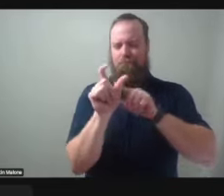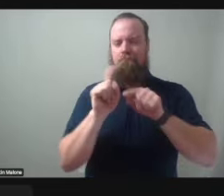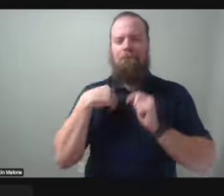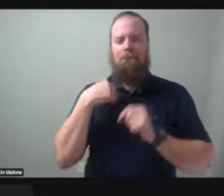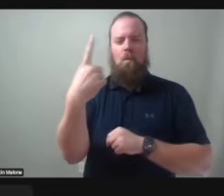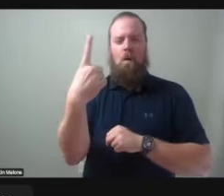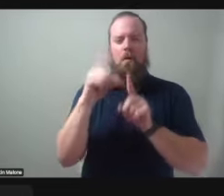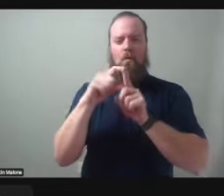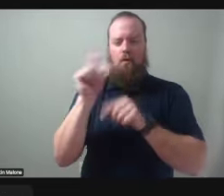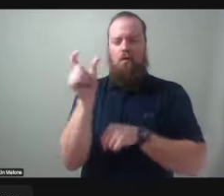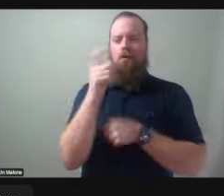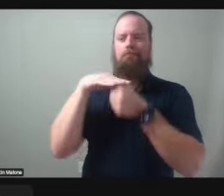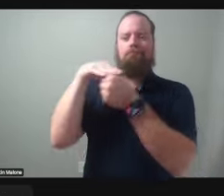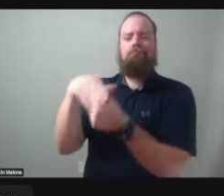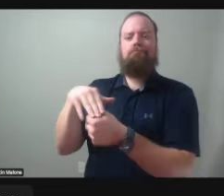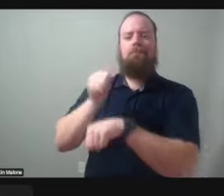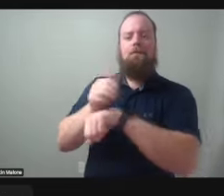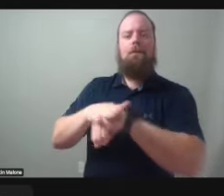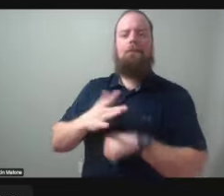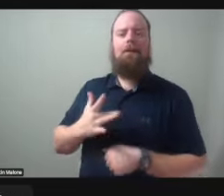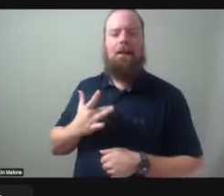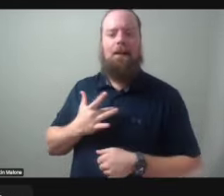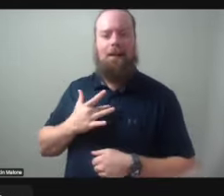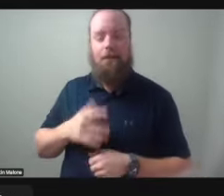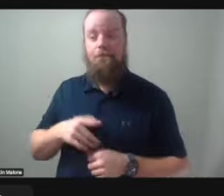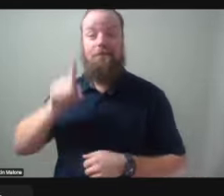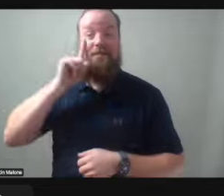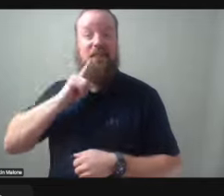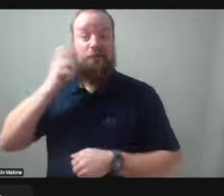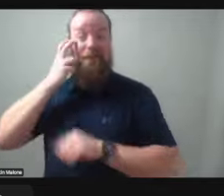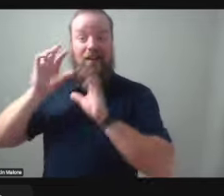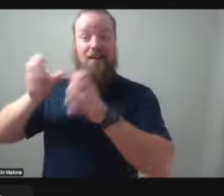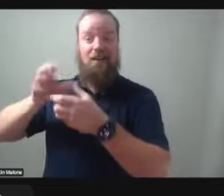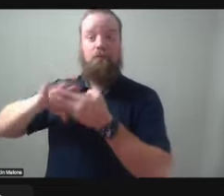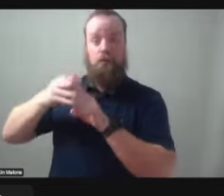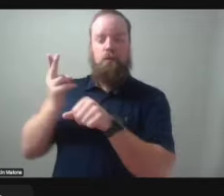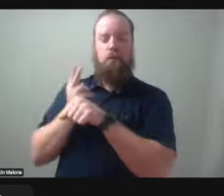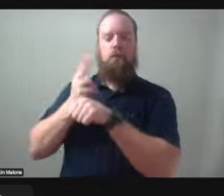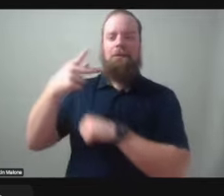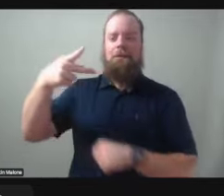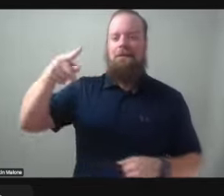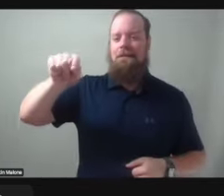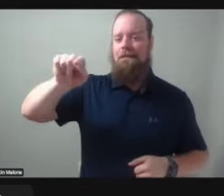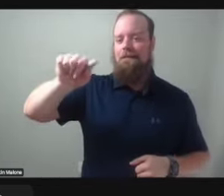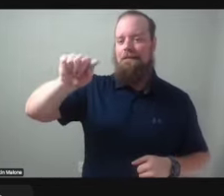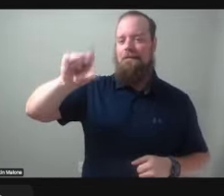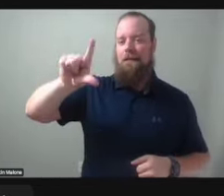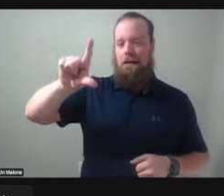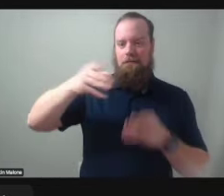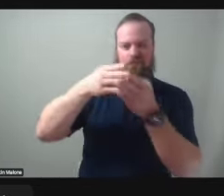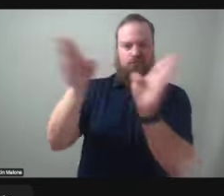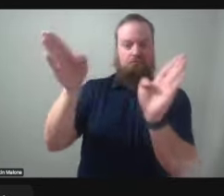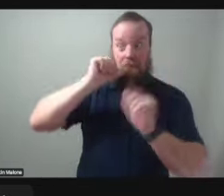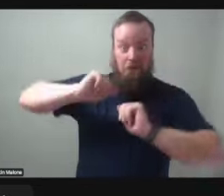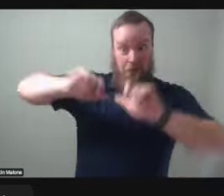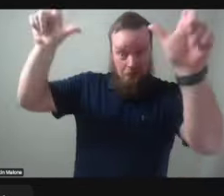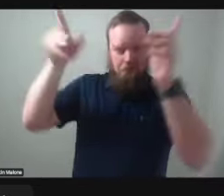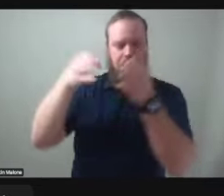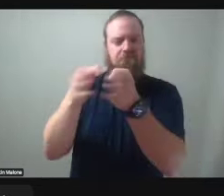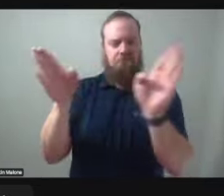have vision loss, but it's just a simple writing off. There's another term that I cannot remember